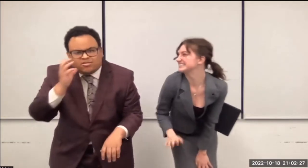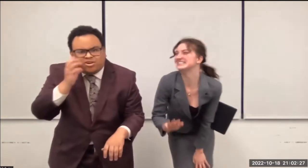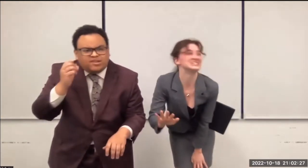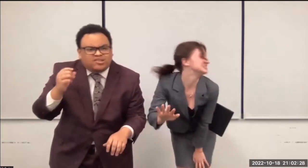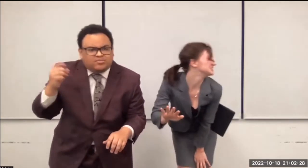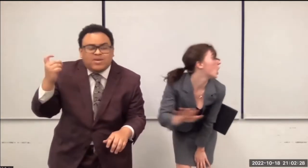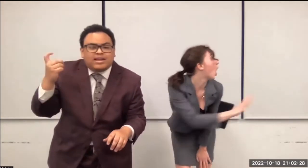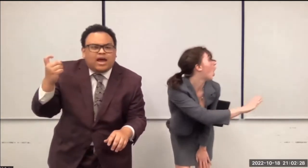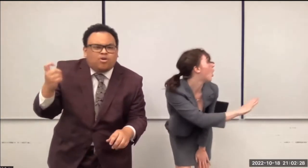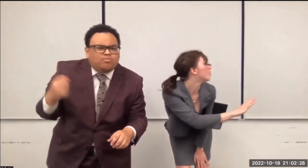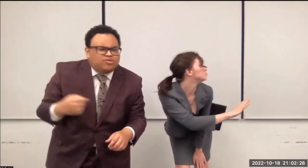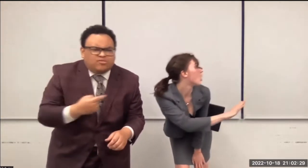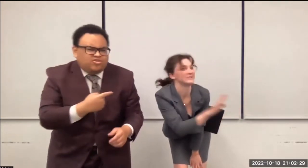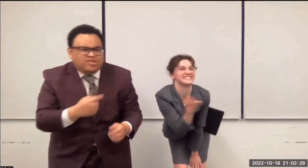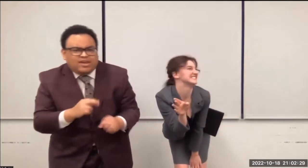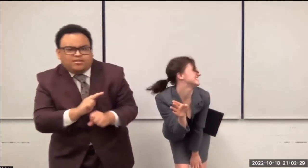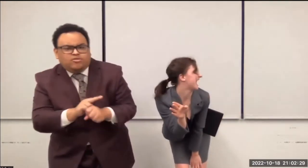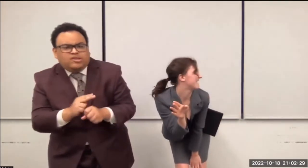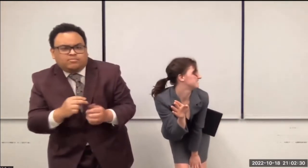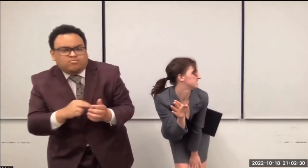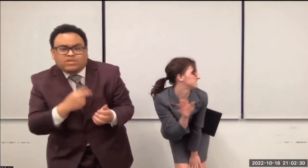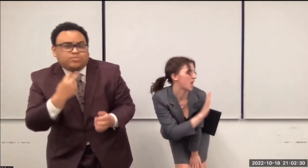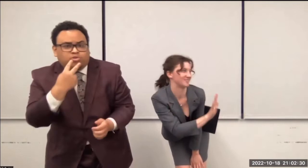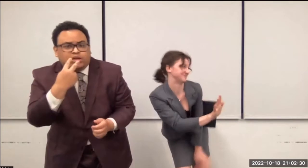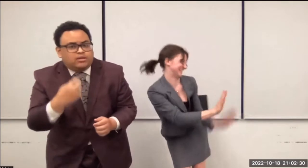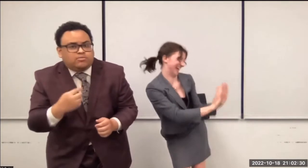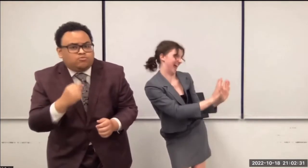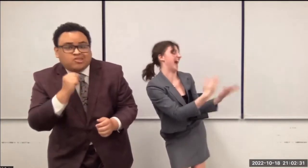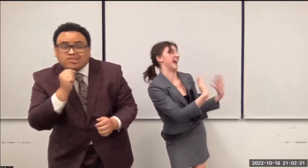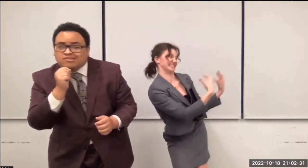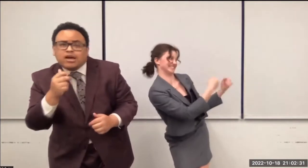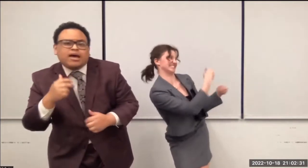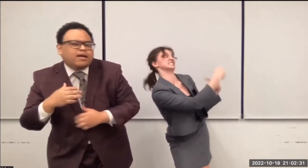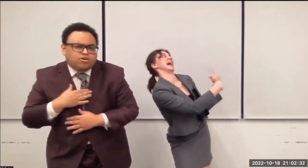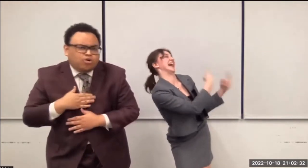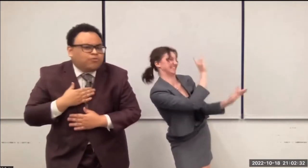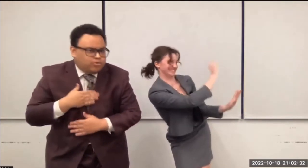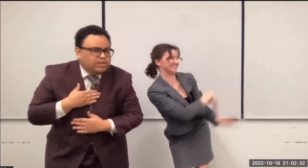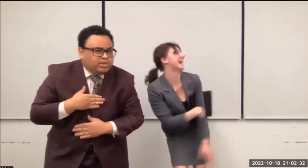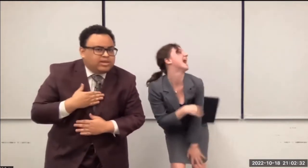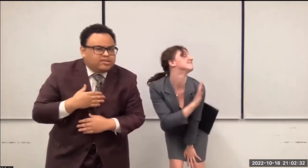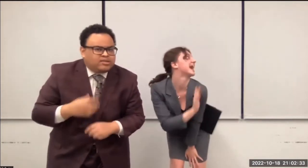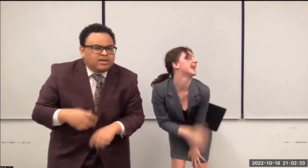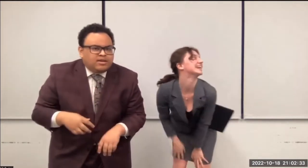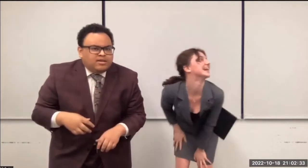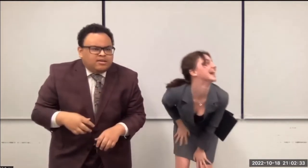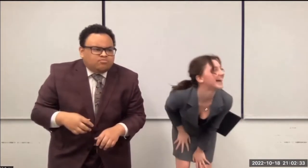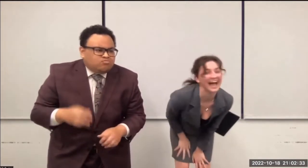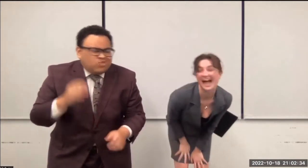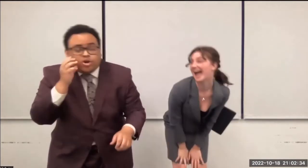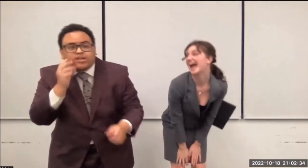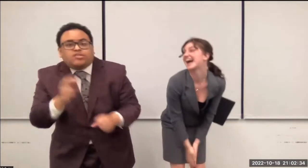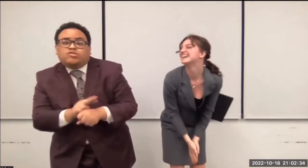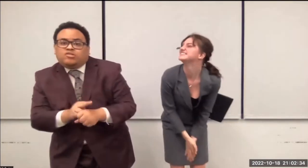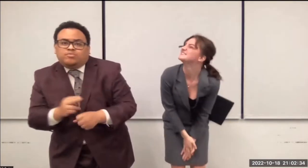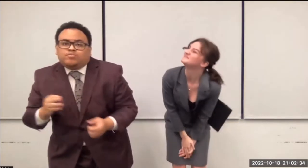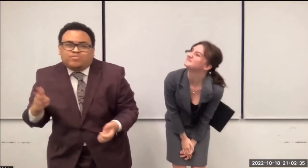Curtis made out most of what she said using lip reading and was not overly pleased. Curtis used